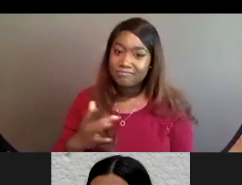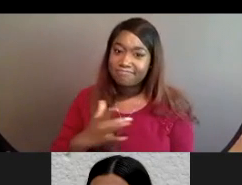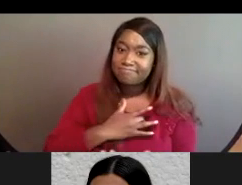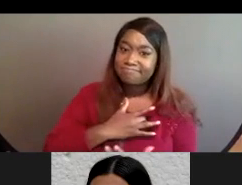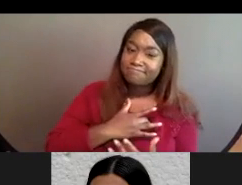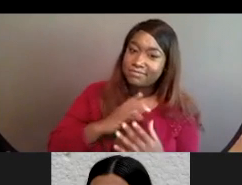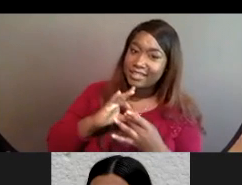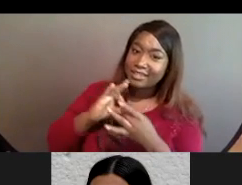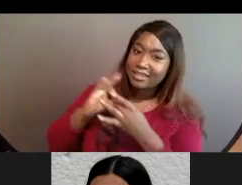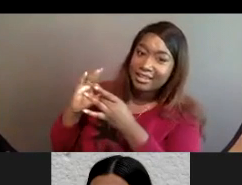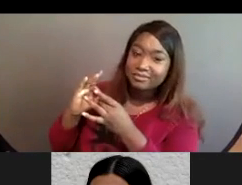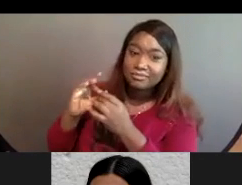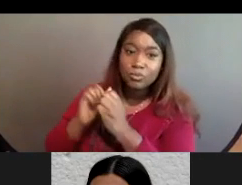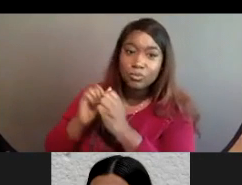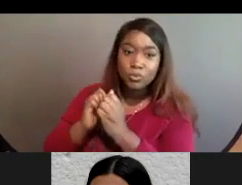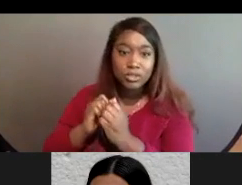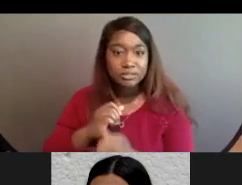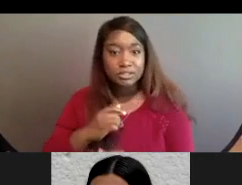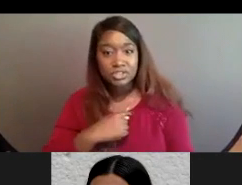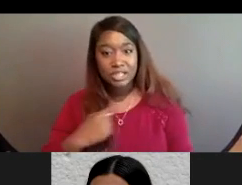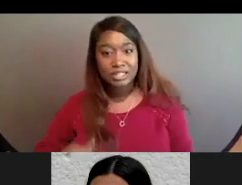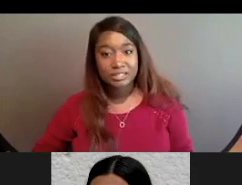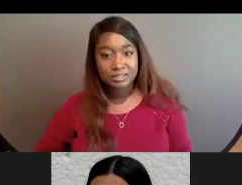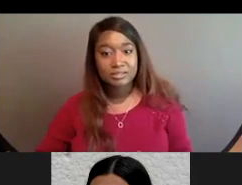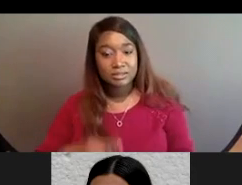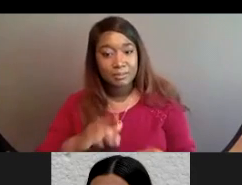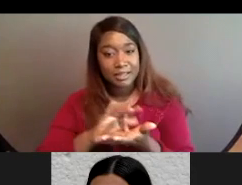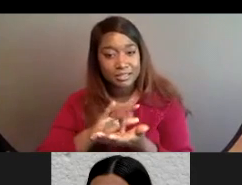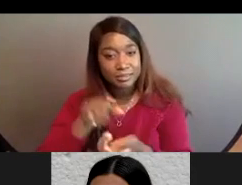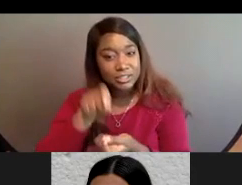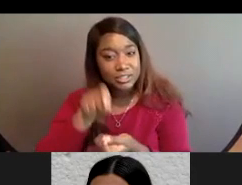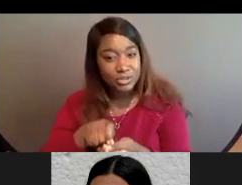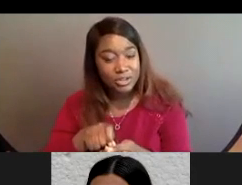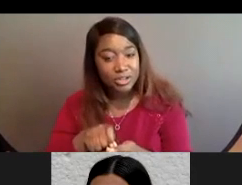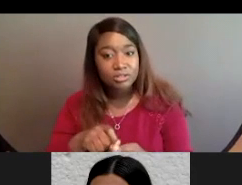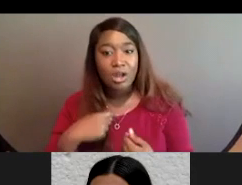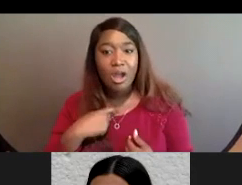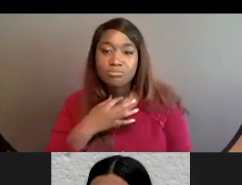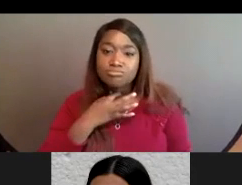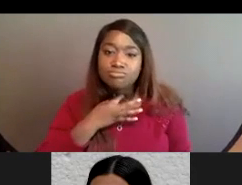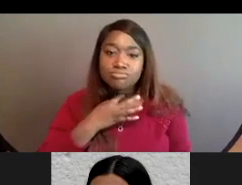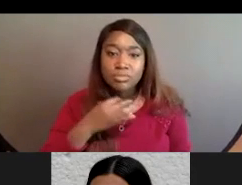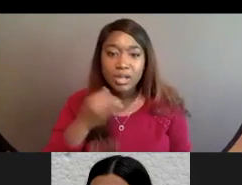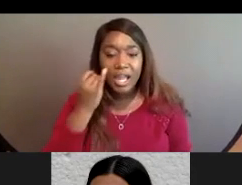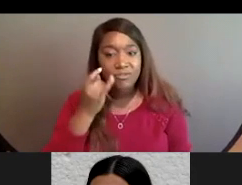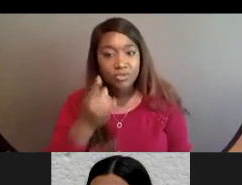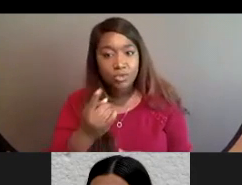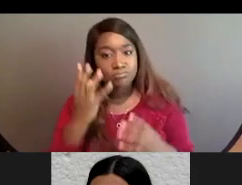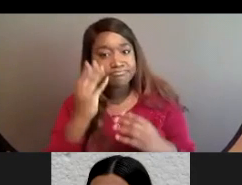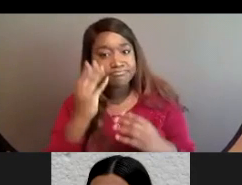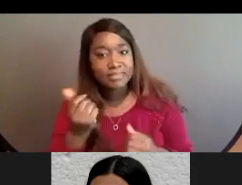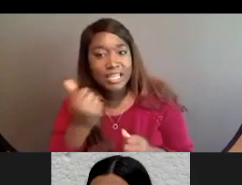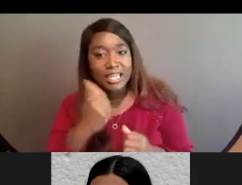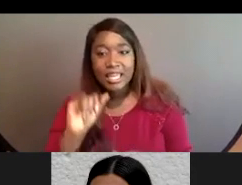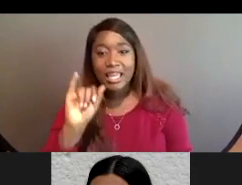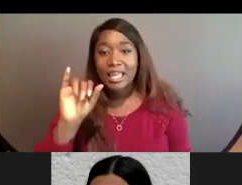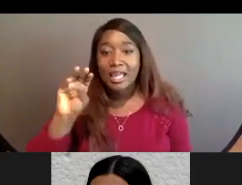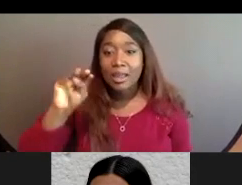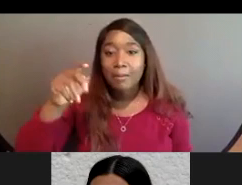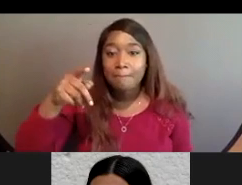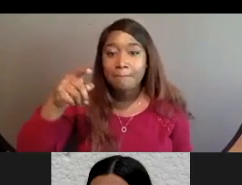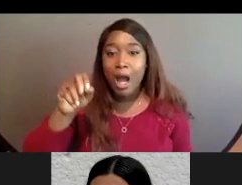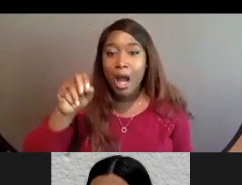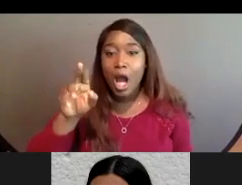Chinese medicine in particular. I was curious if you ran into any imposter syndrome feelings around that, especially coming from a background that